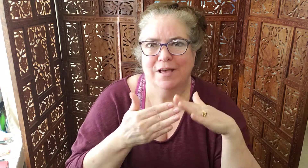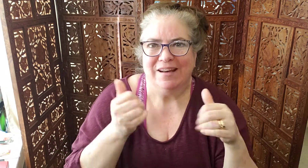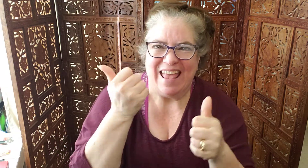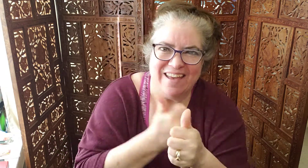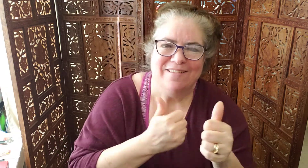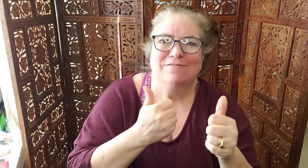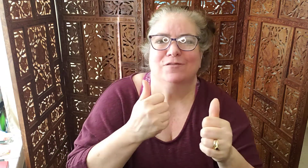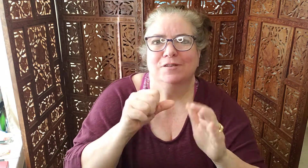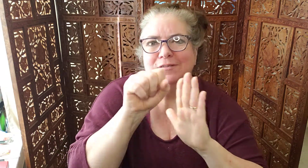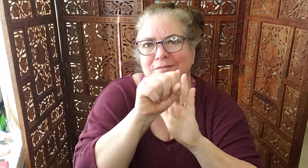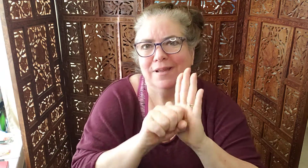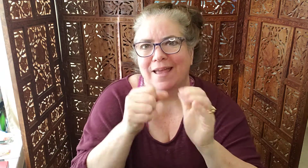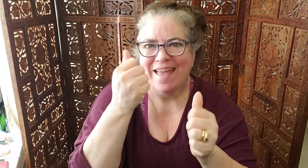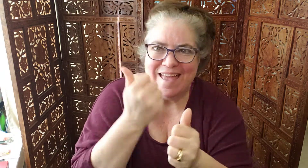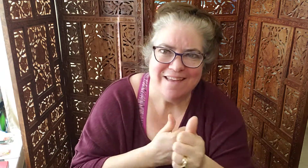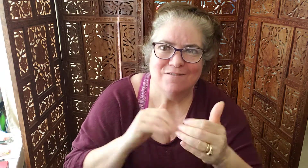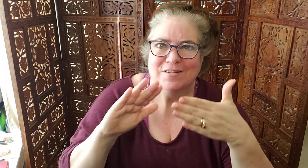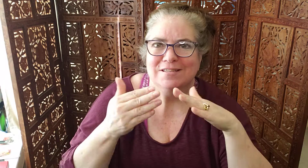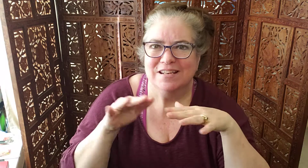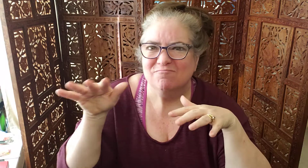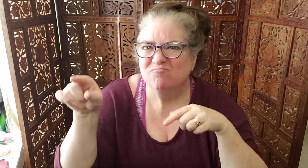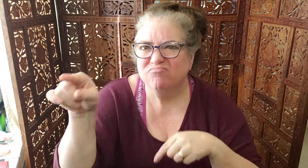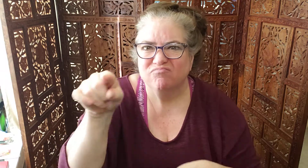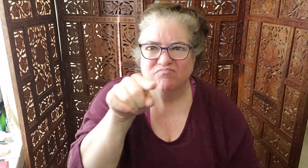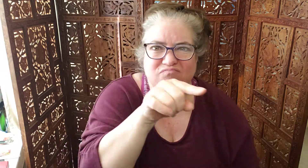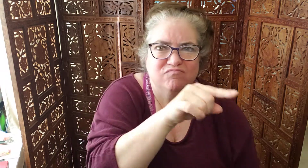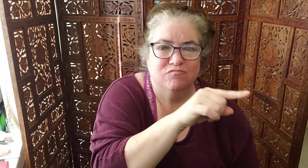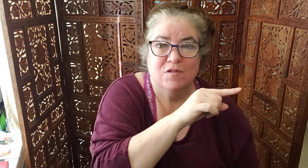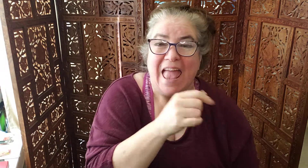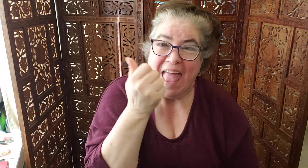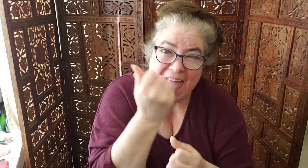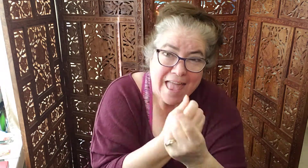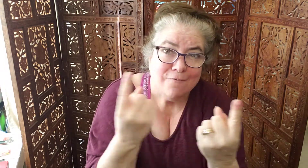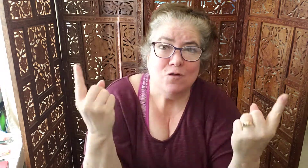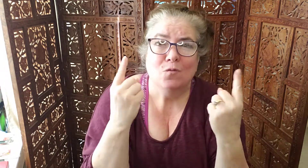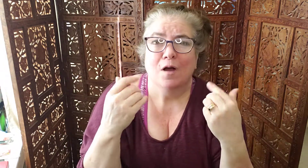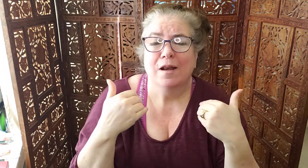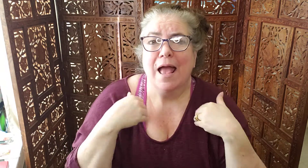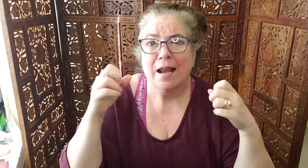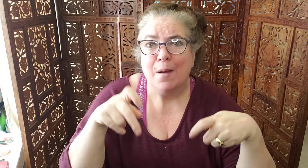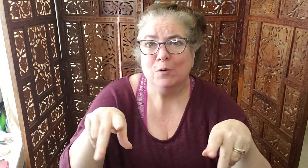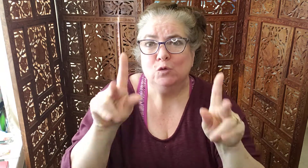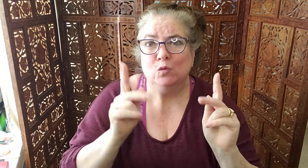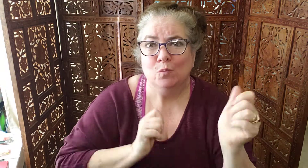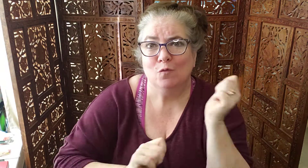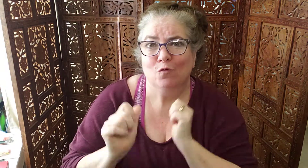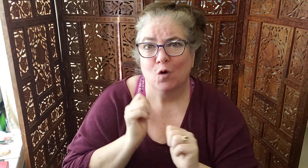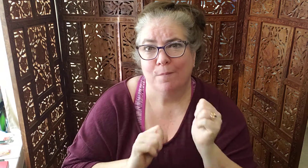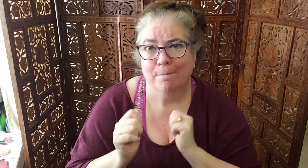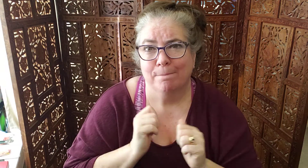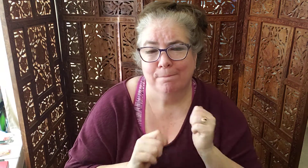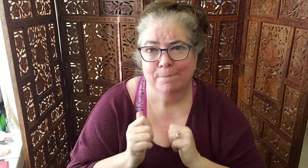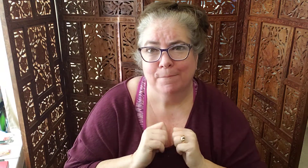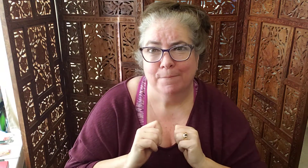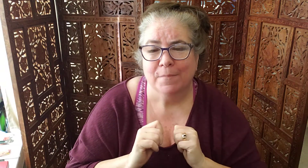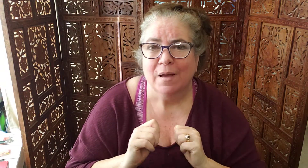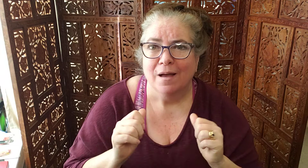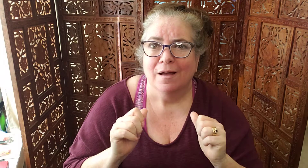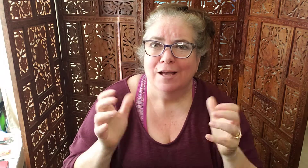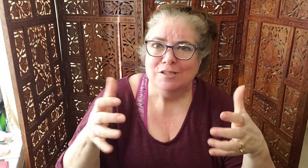kind of town in our democratic country. There would be an opportunity for everybody, a chance for all to be able to get out